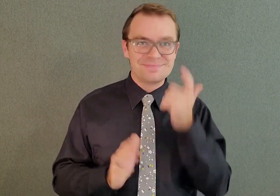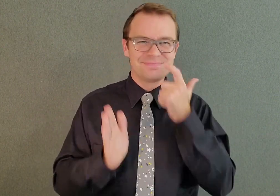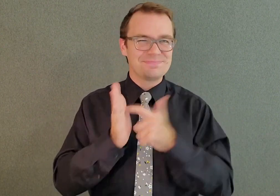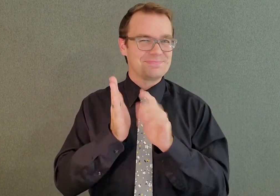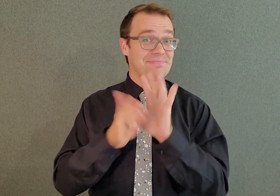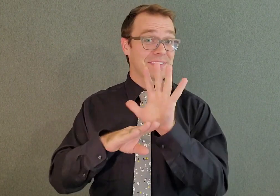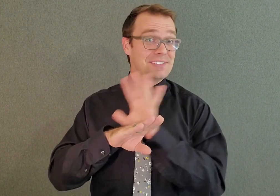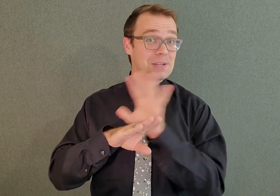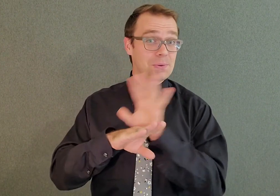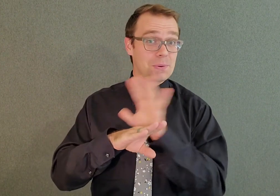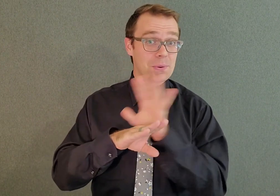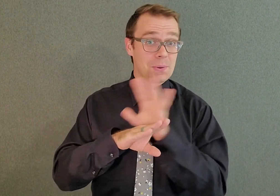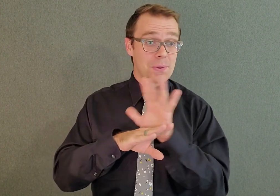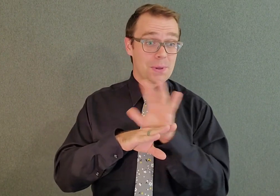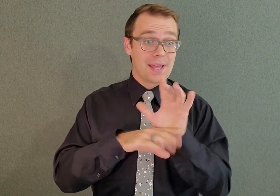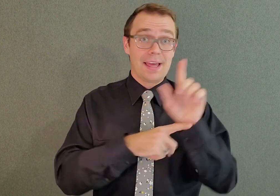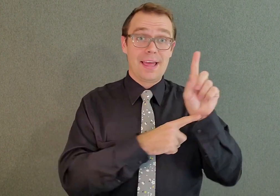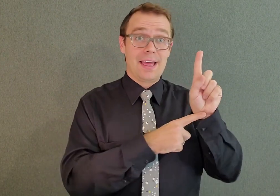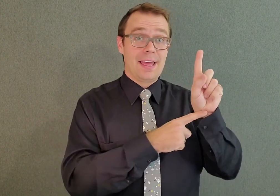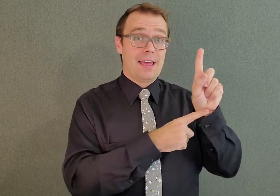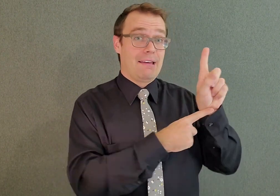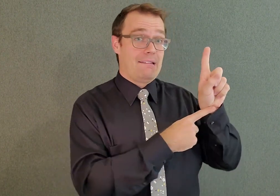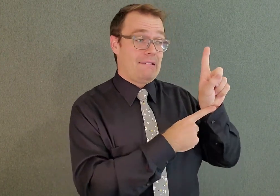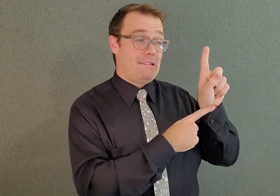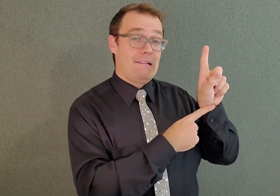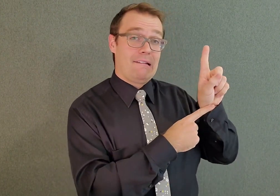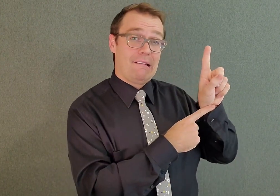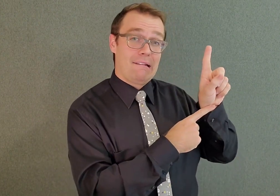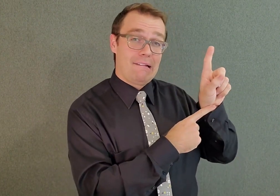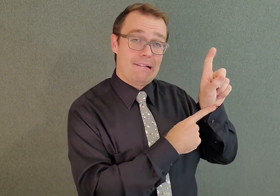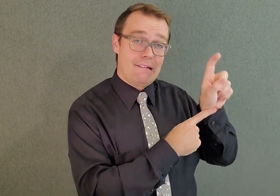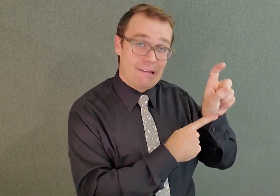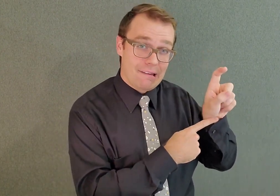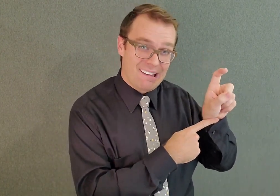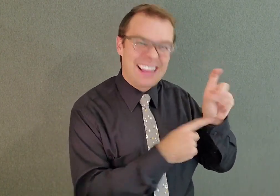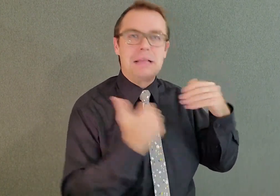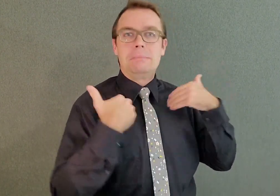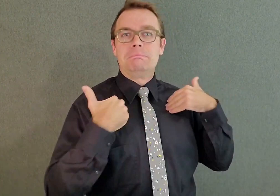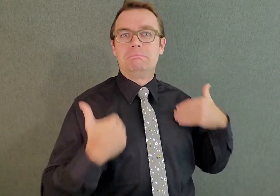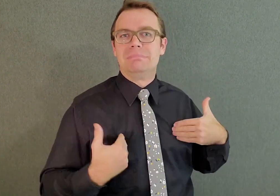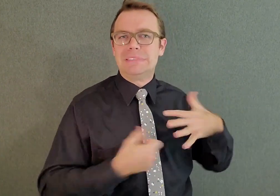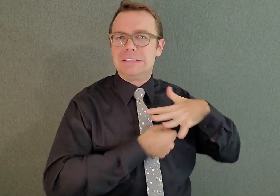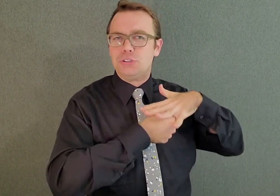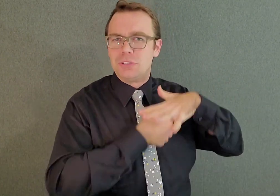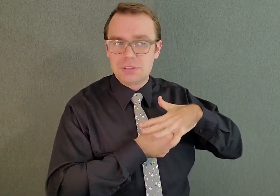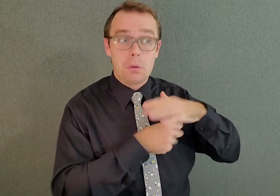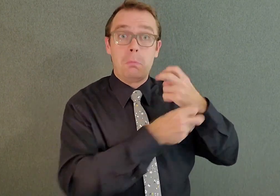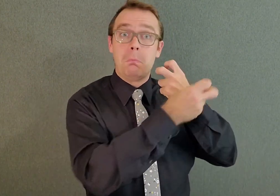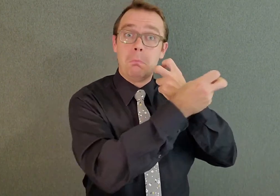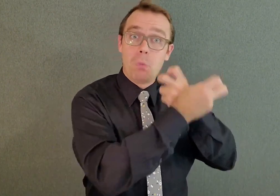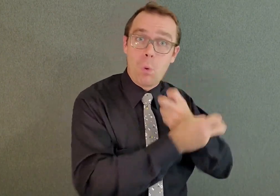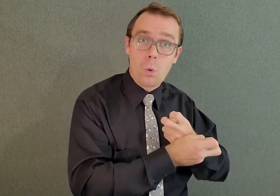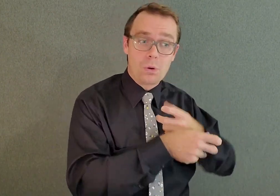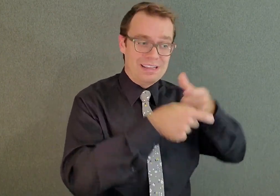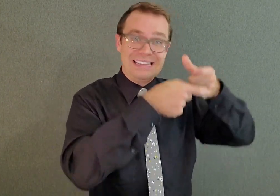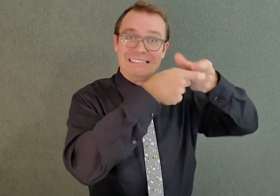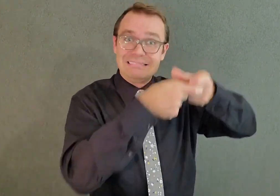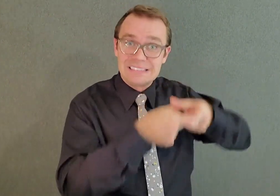As we see in this video, when the spine shifts out of alignment, increased physical stresses are placed on the bones,